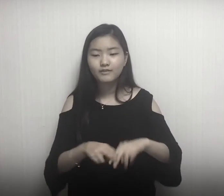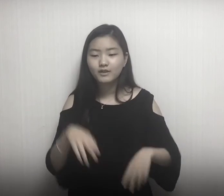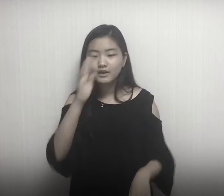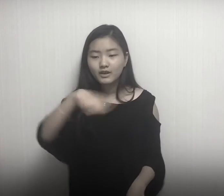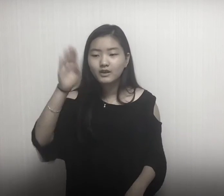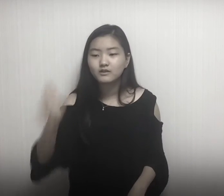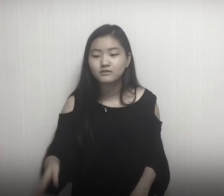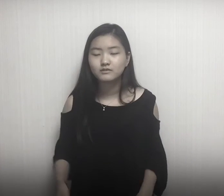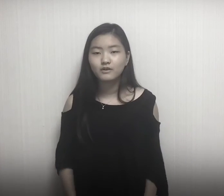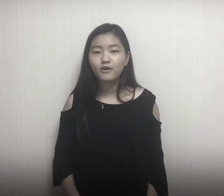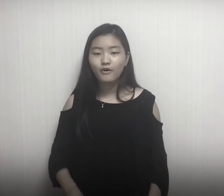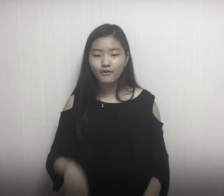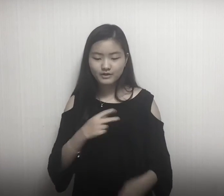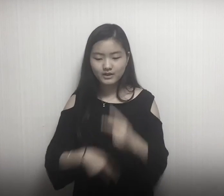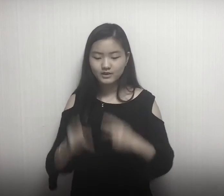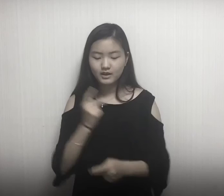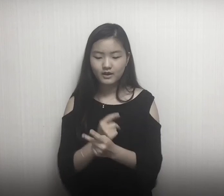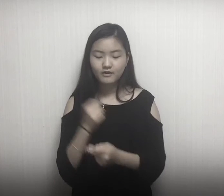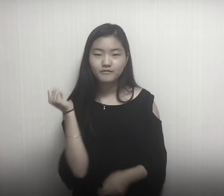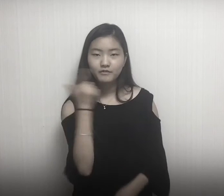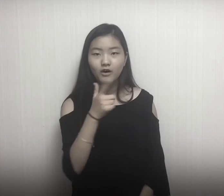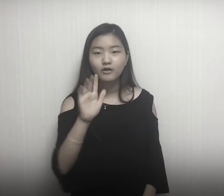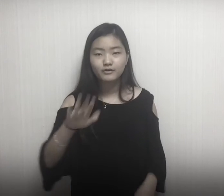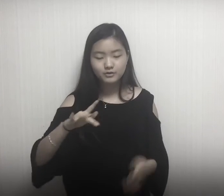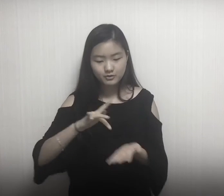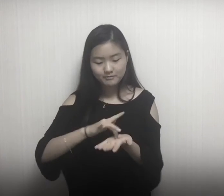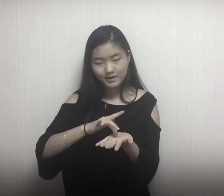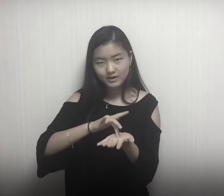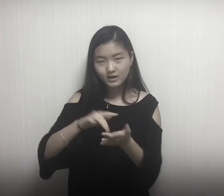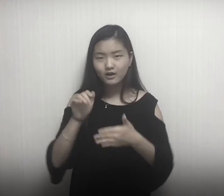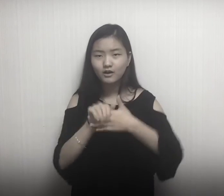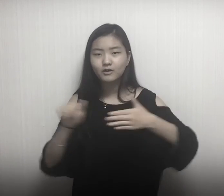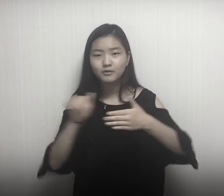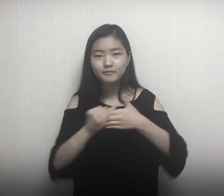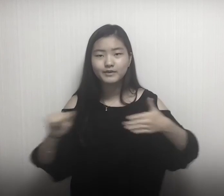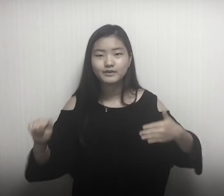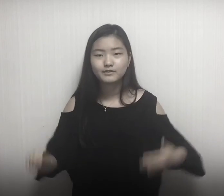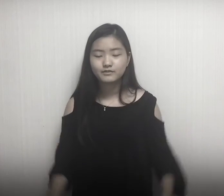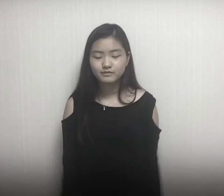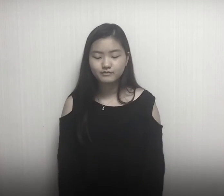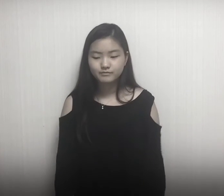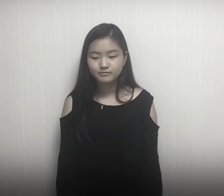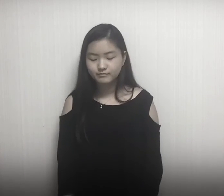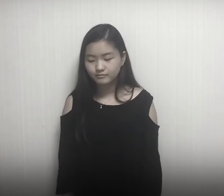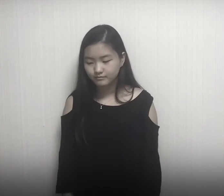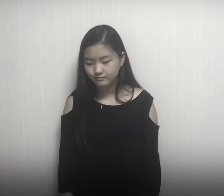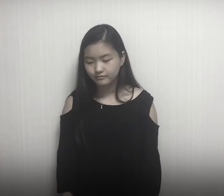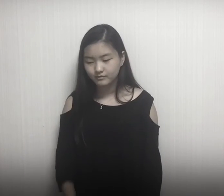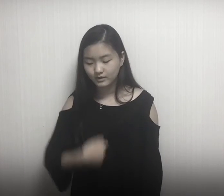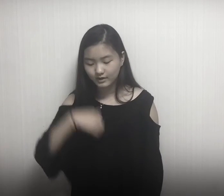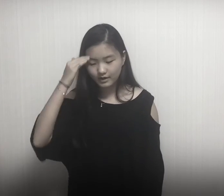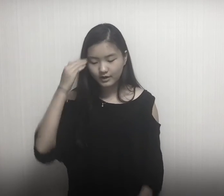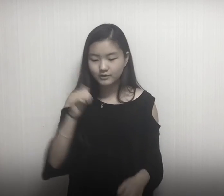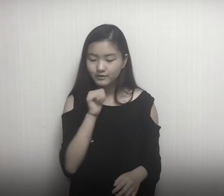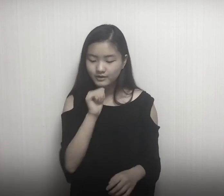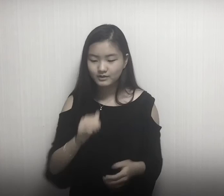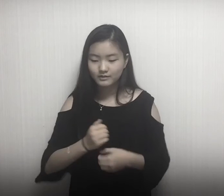the hill Or take care of all your medical bills I know I